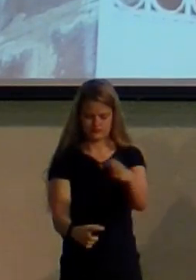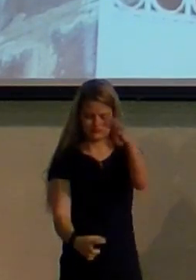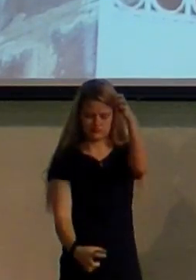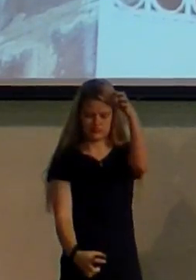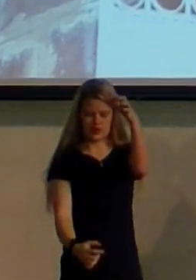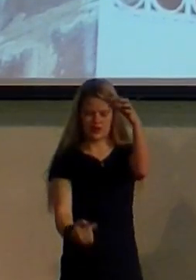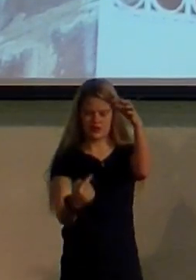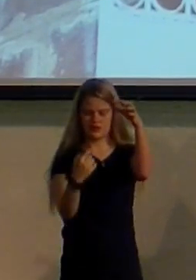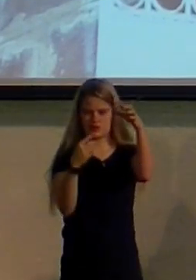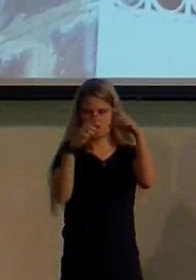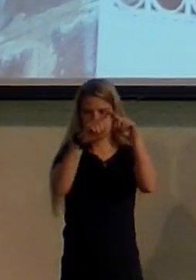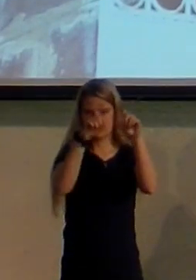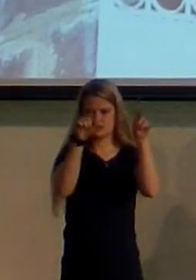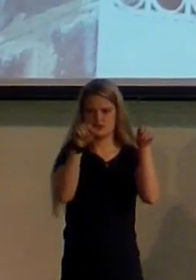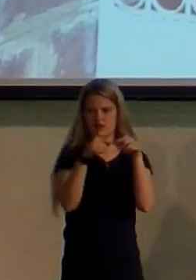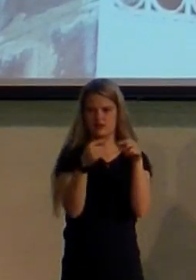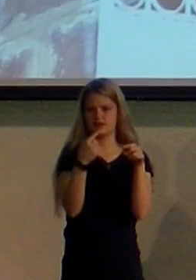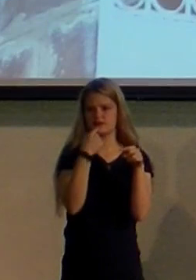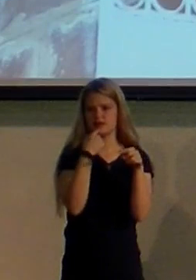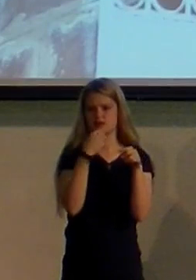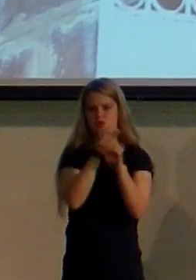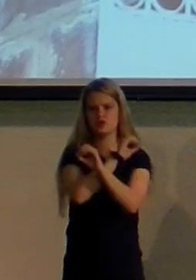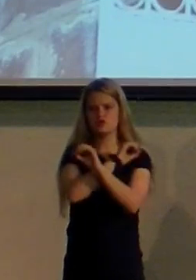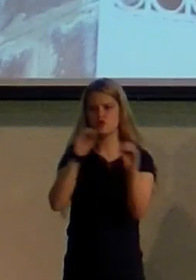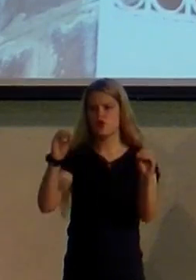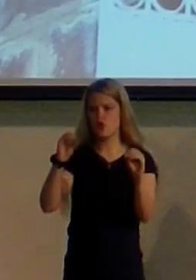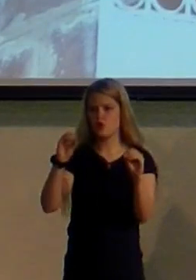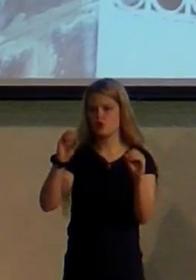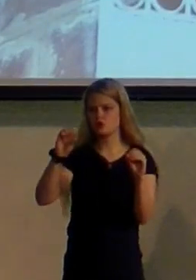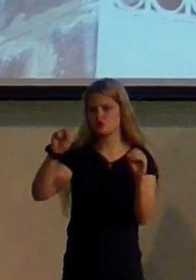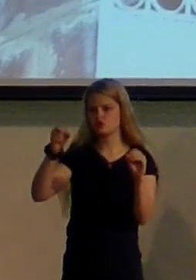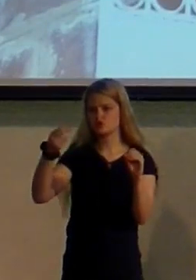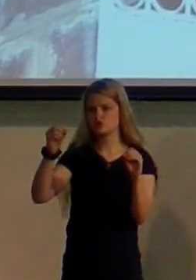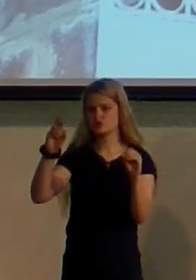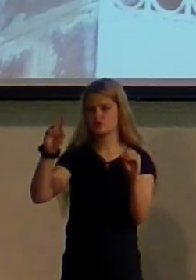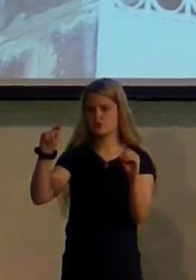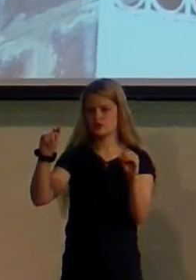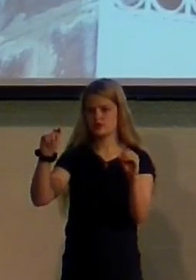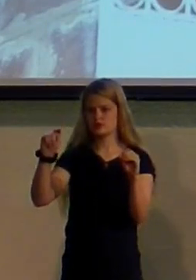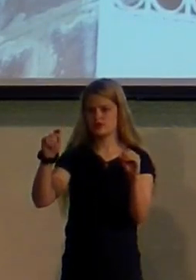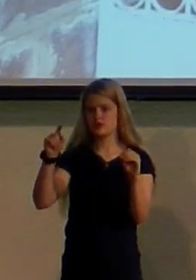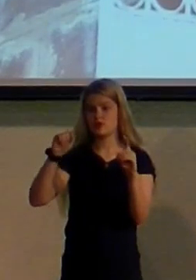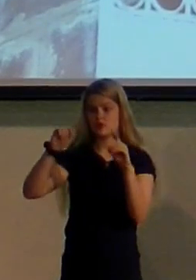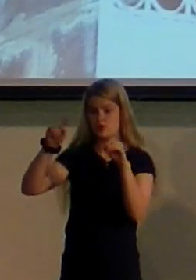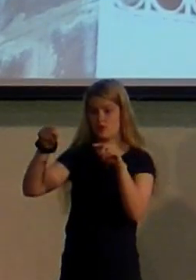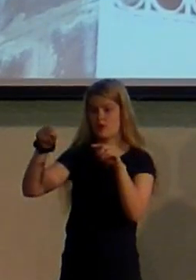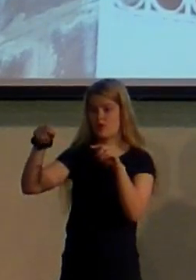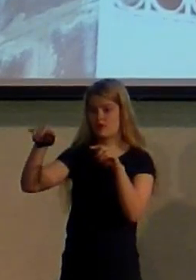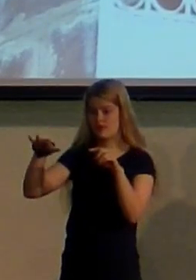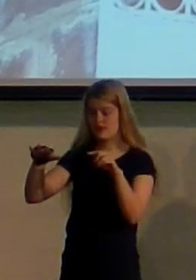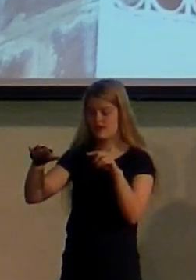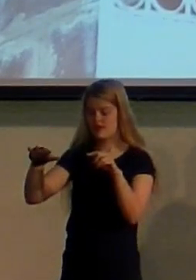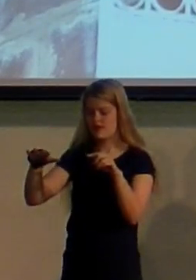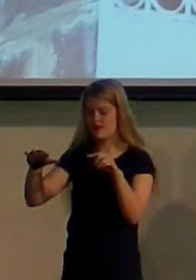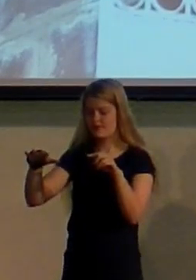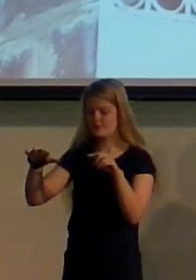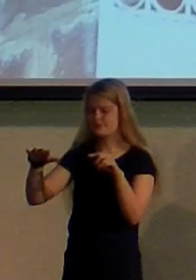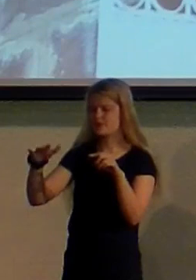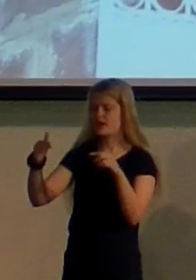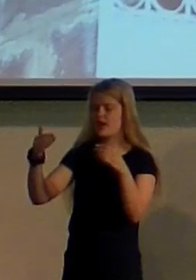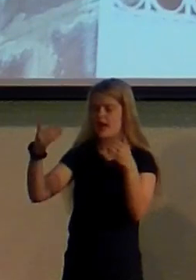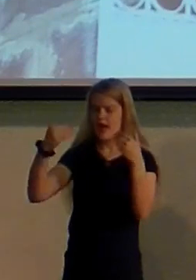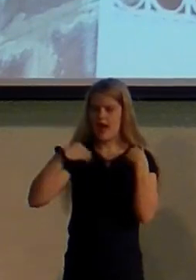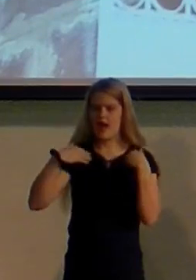sign on it that says, "No shorts." If you go to Capernaum and you're wearing shorts, they provide for you a wrap to put around